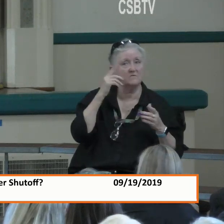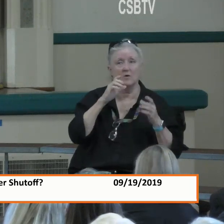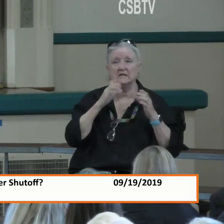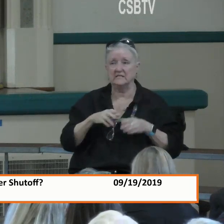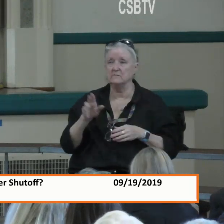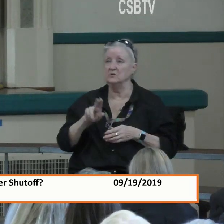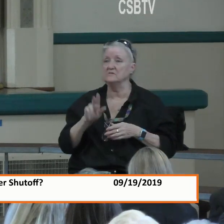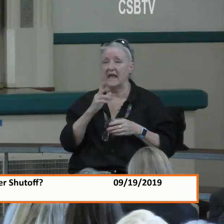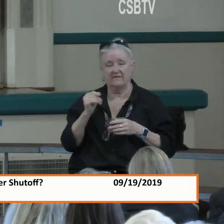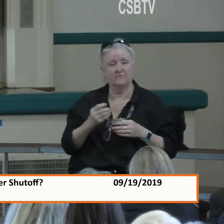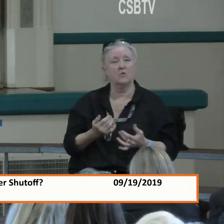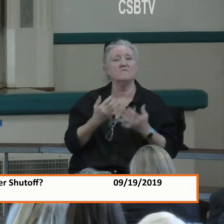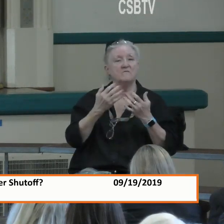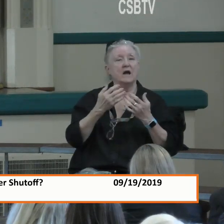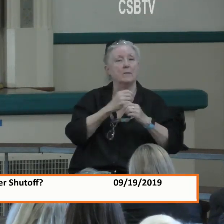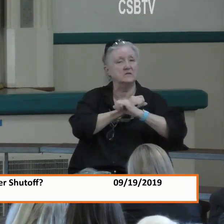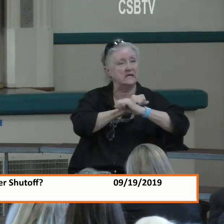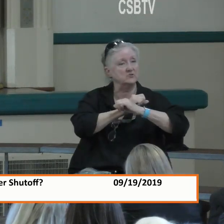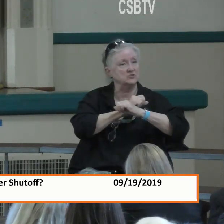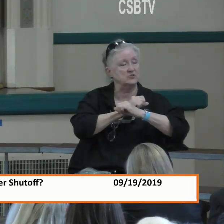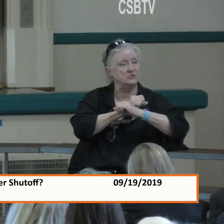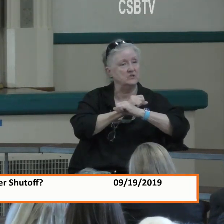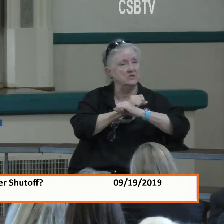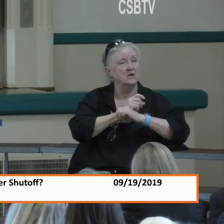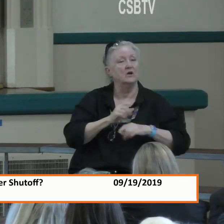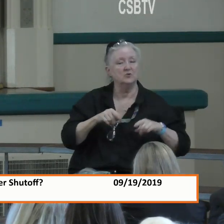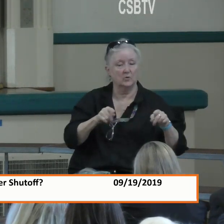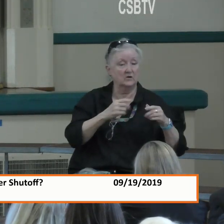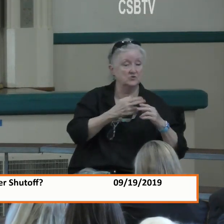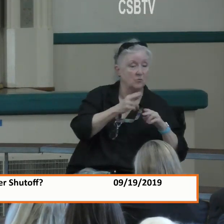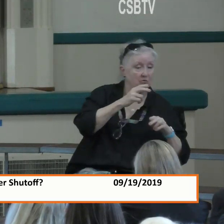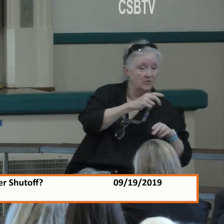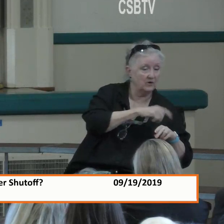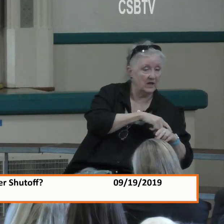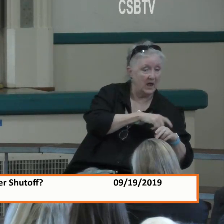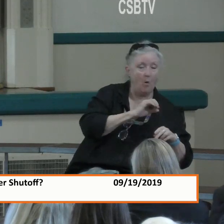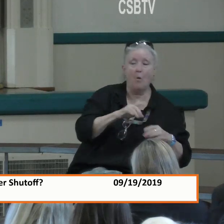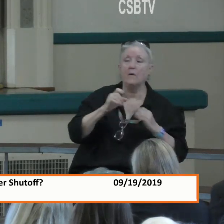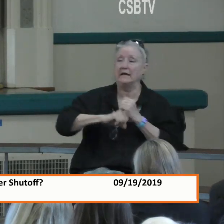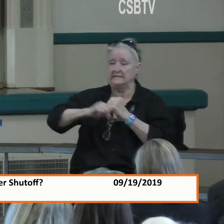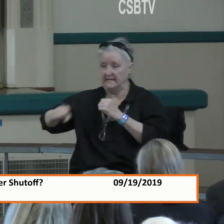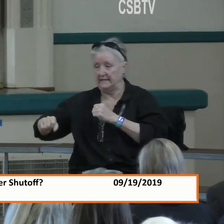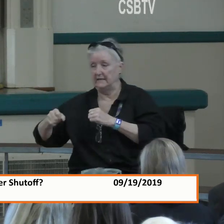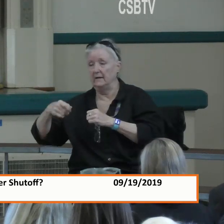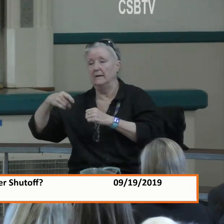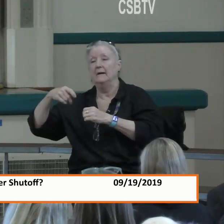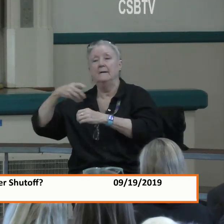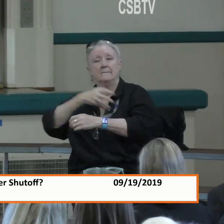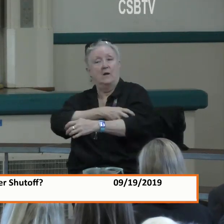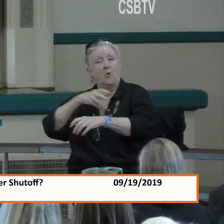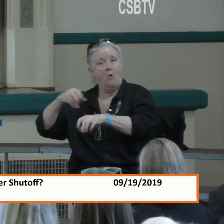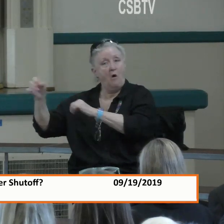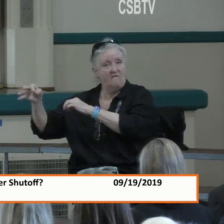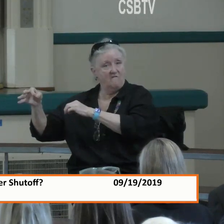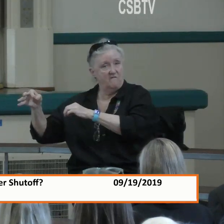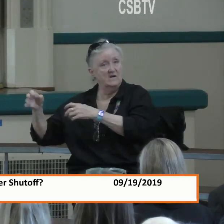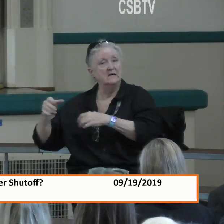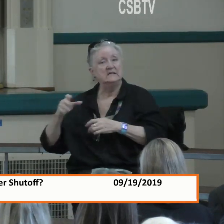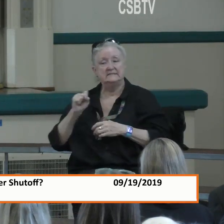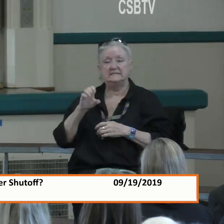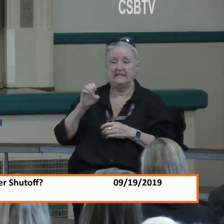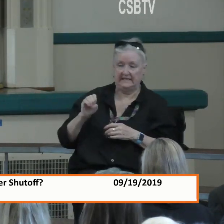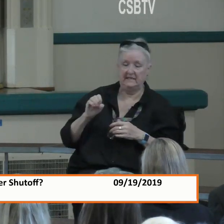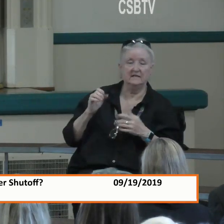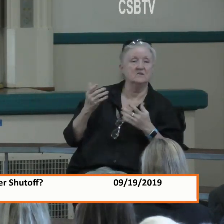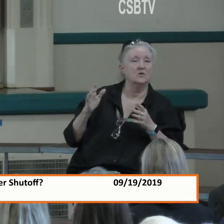use and for fire protection during both a short and extended power outage. SCE has announced